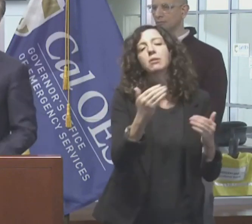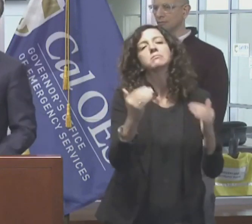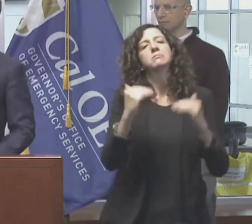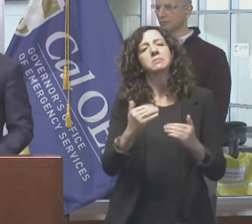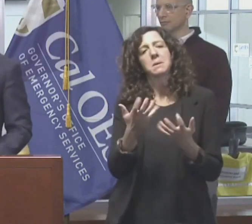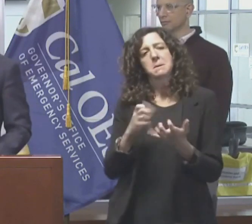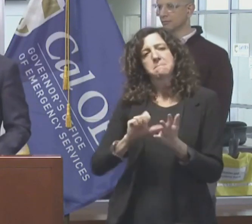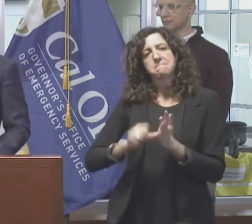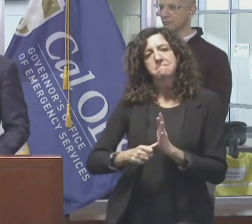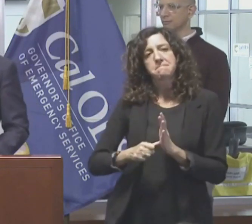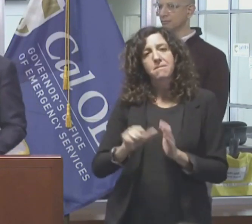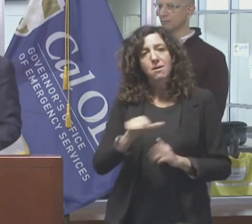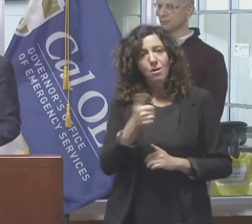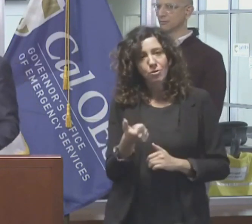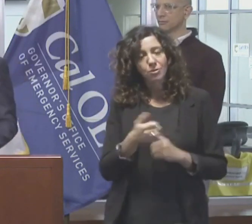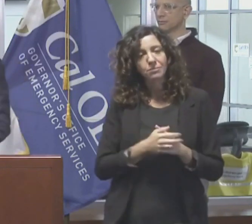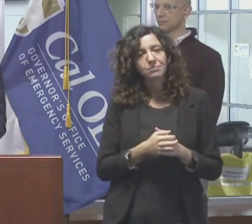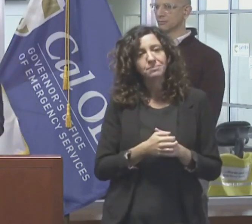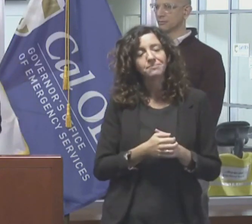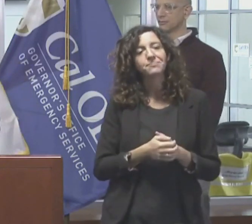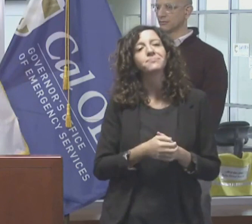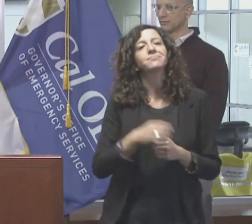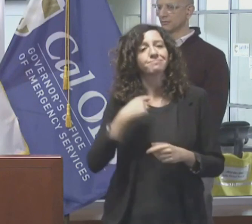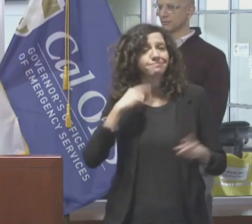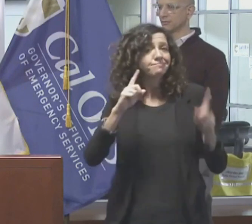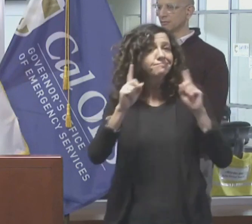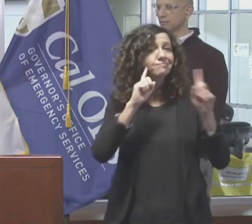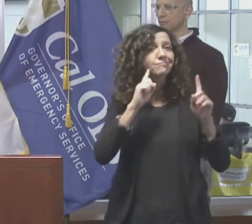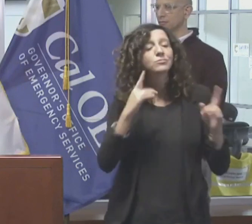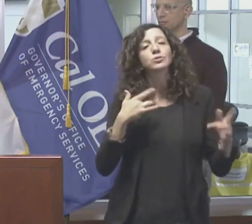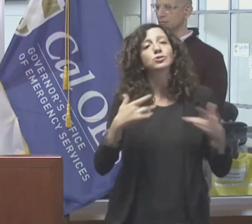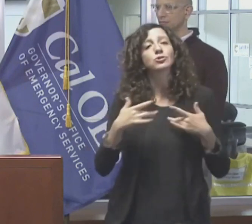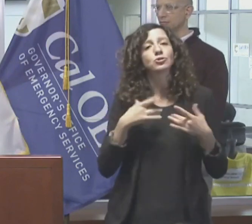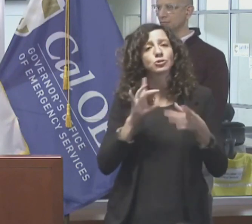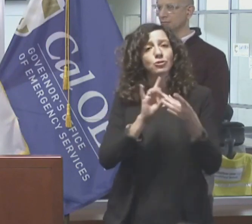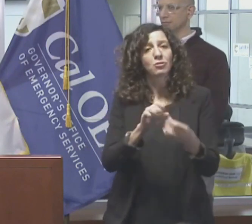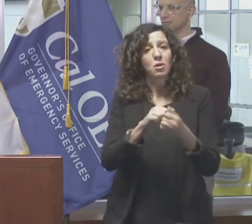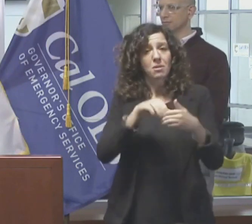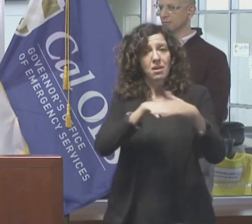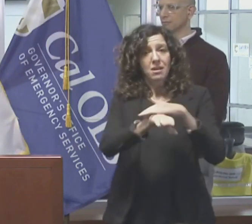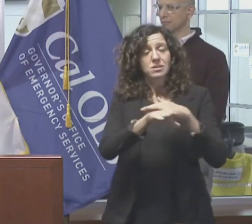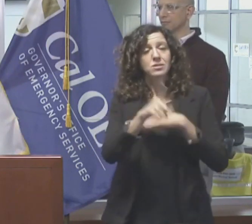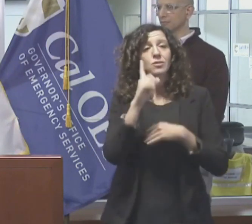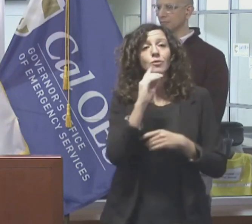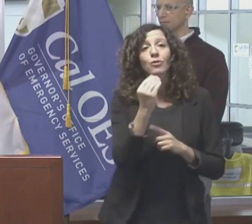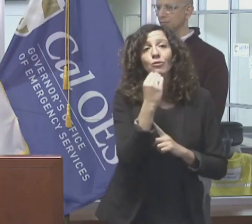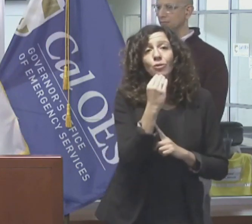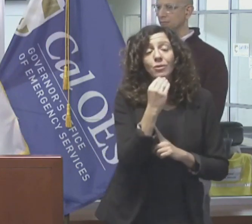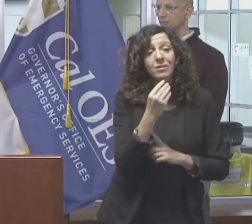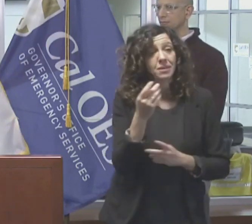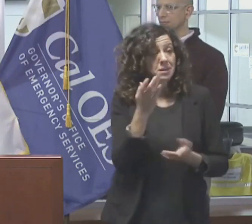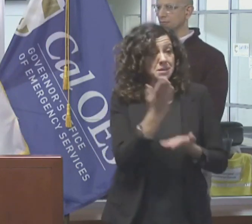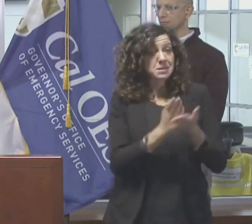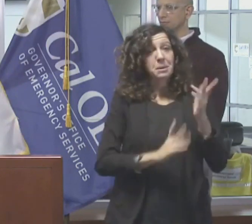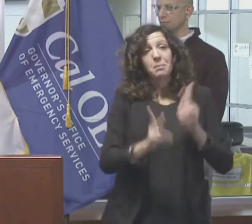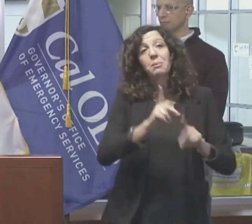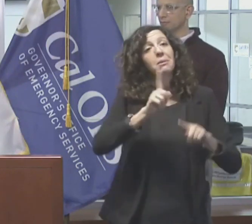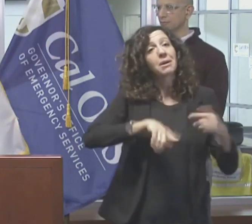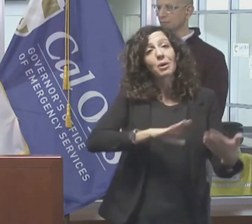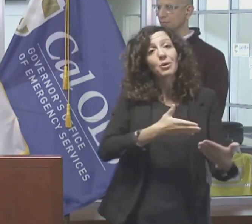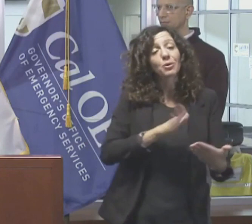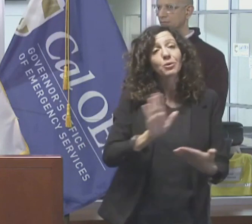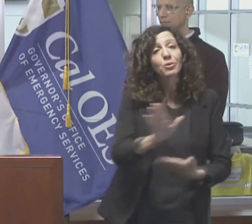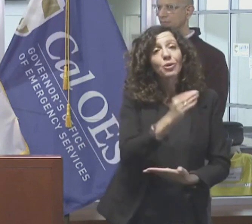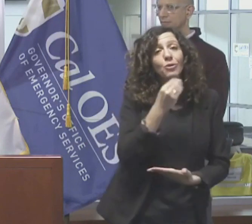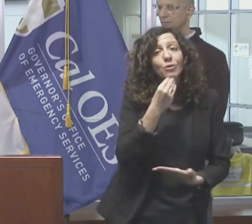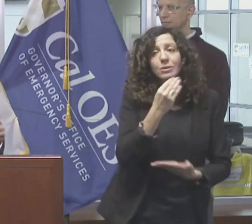point. There is a concern around access to food for those that cannot prepare their own food. Not everybody